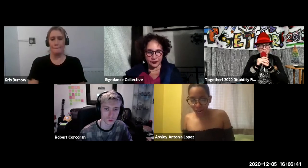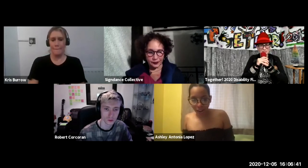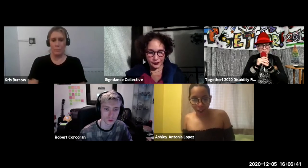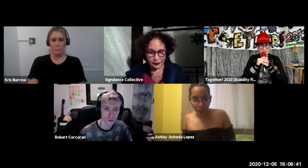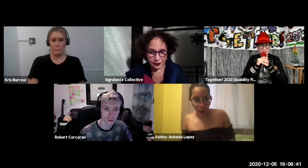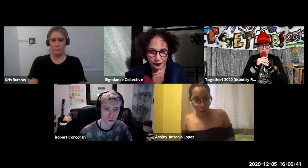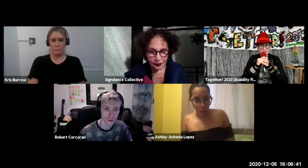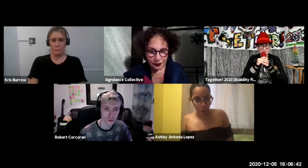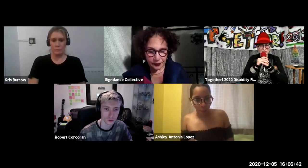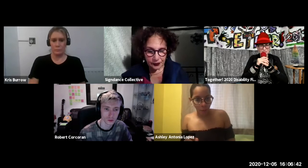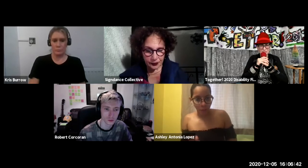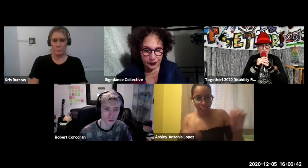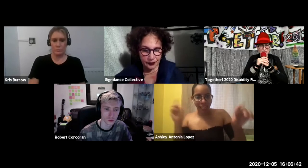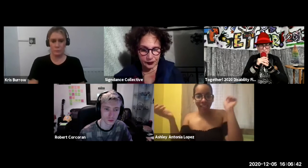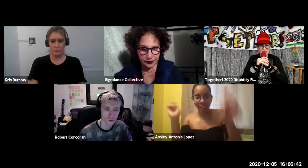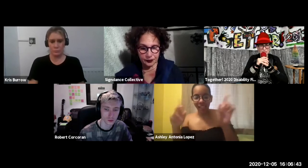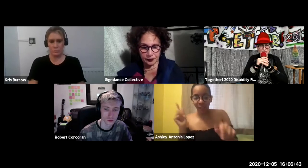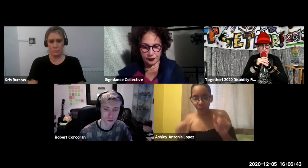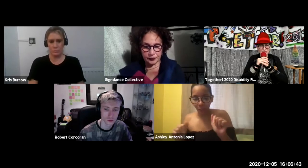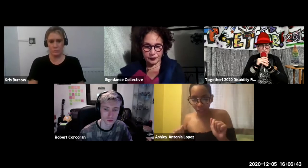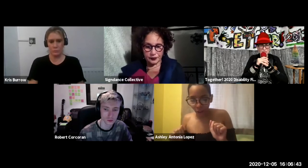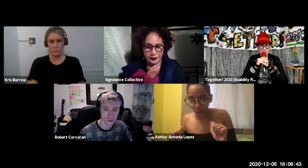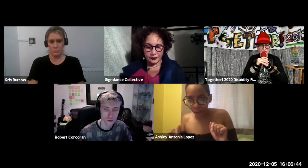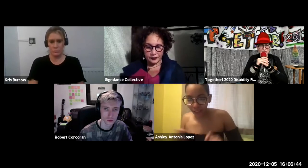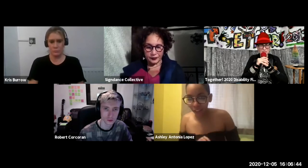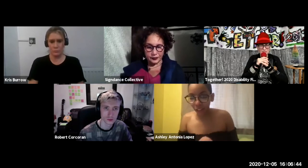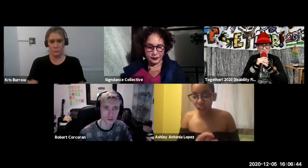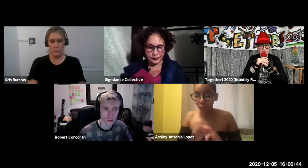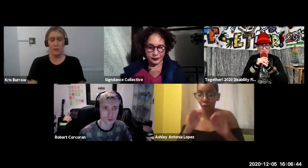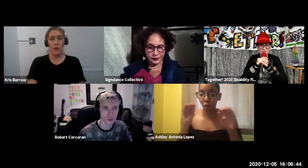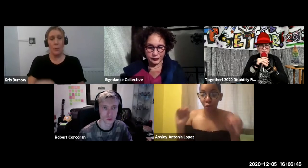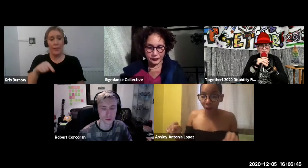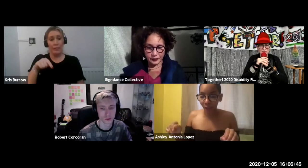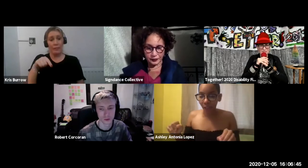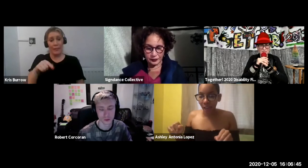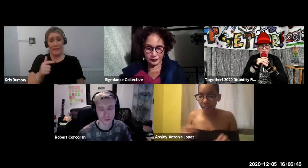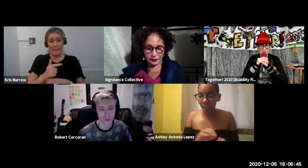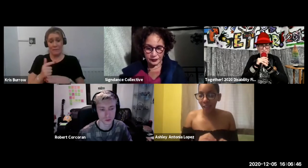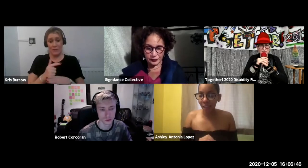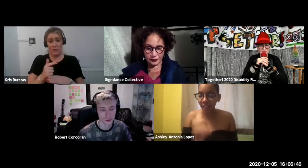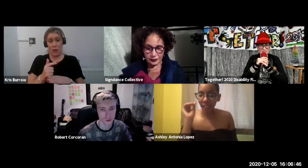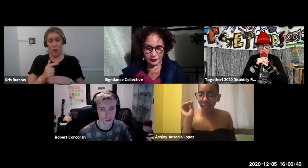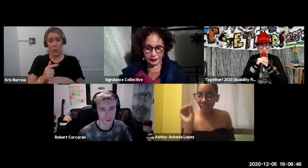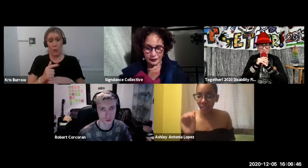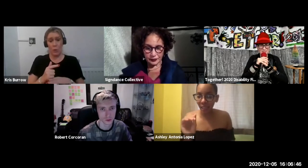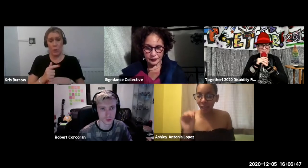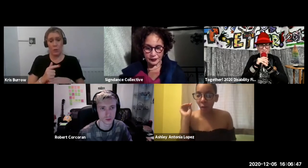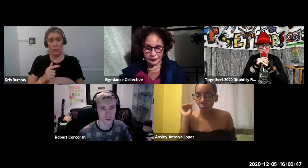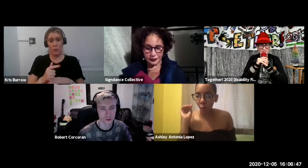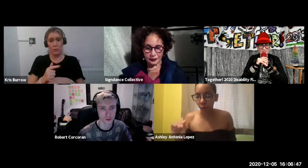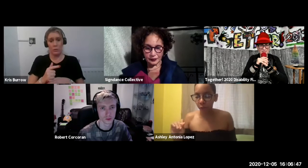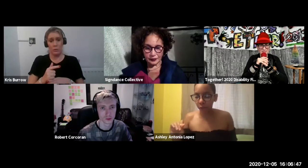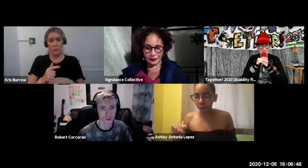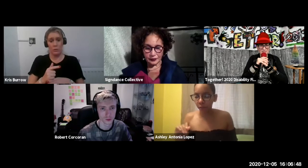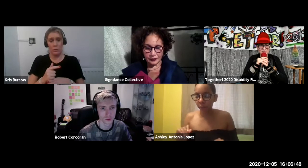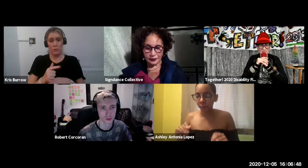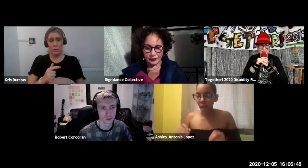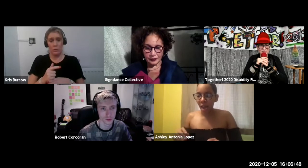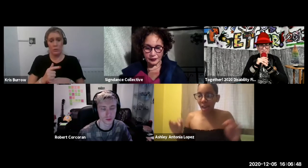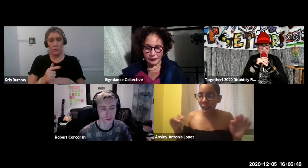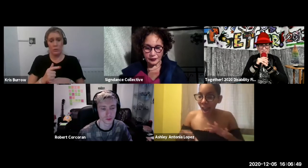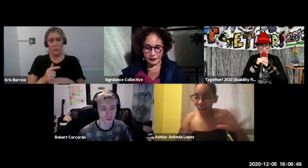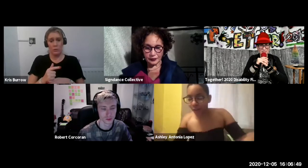Okay. Now, in this video, there's a trunk that says C.